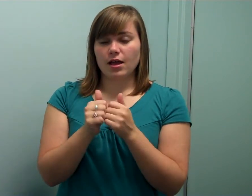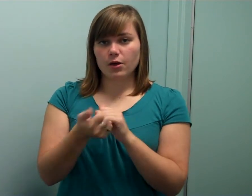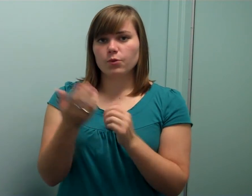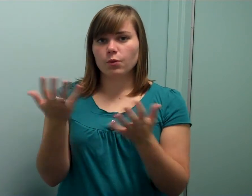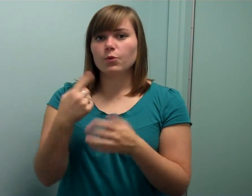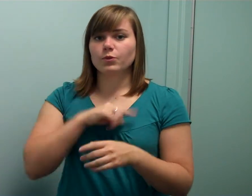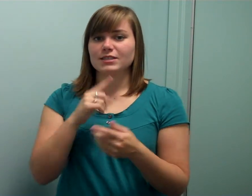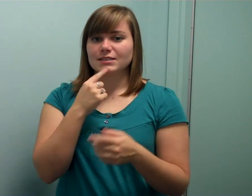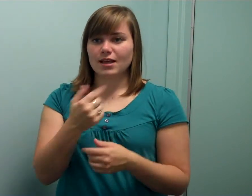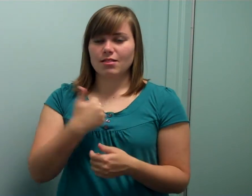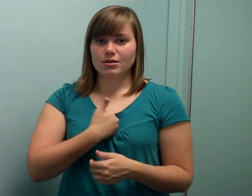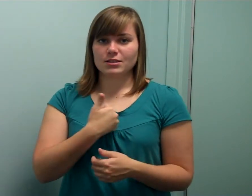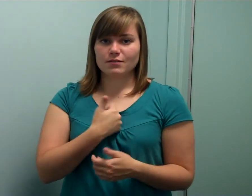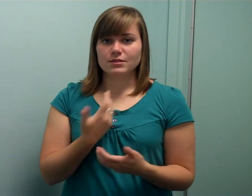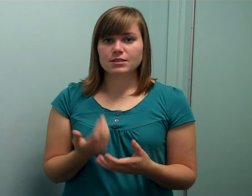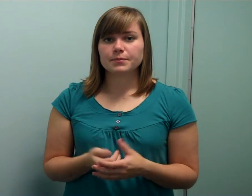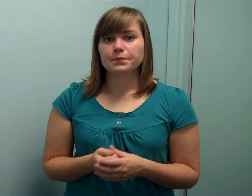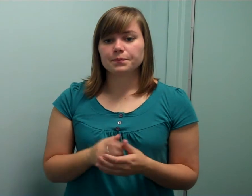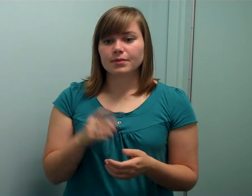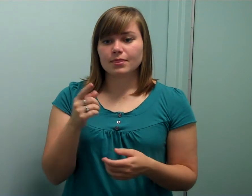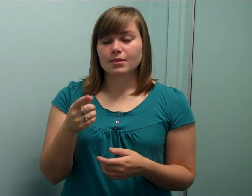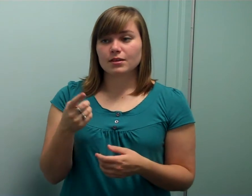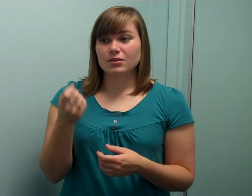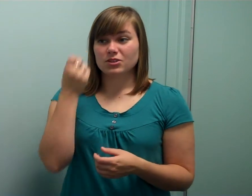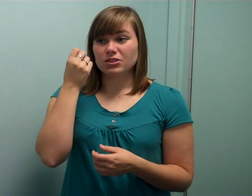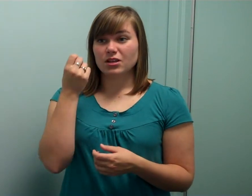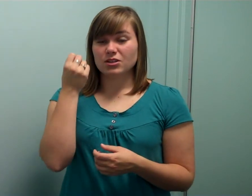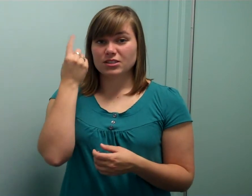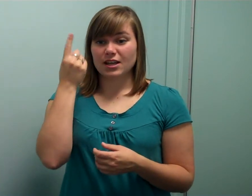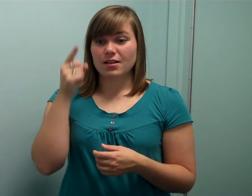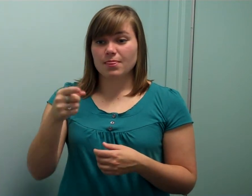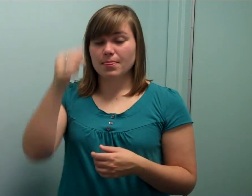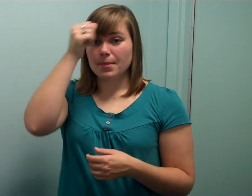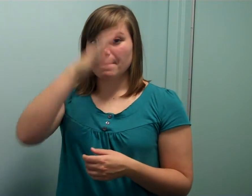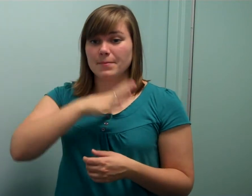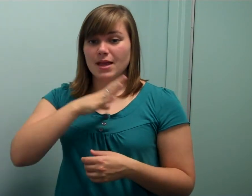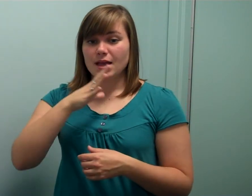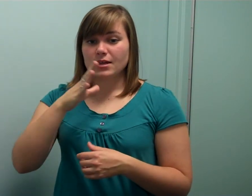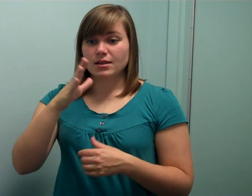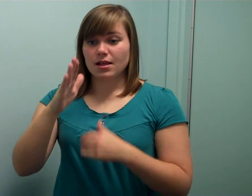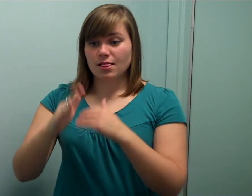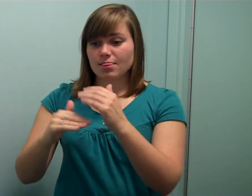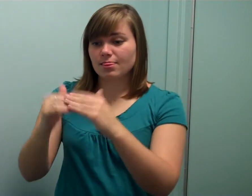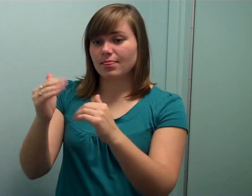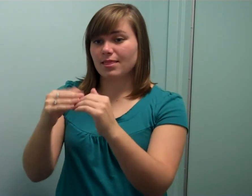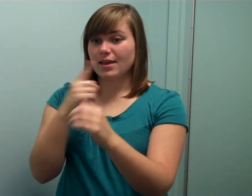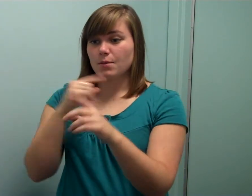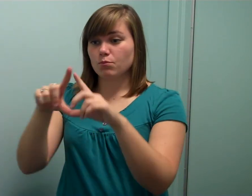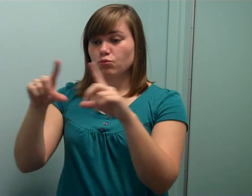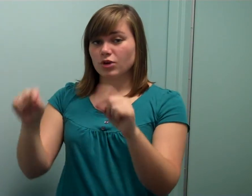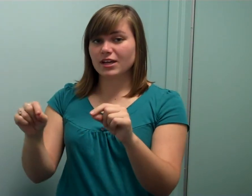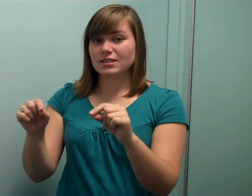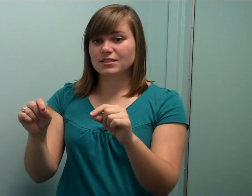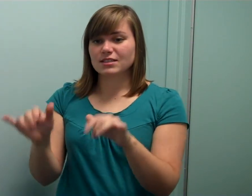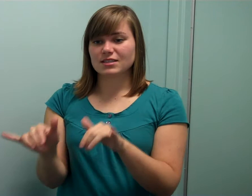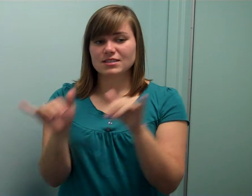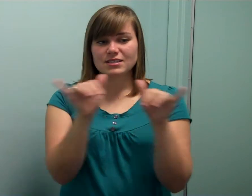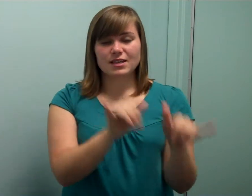ourselves. You see, the man laying bricks performs the very same task as the man who is building